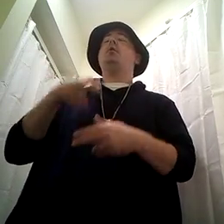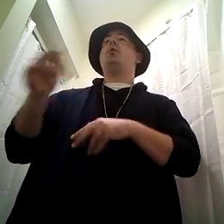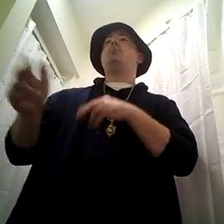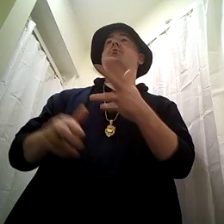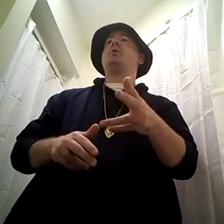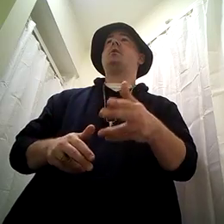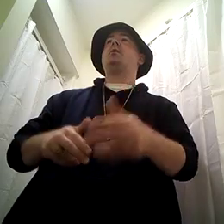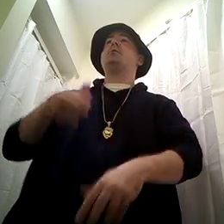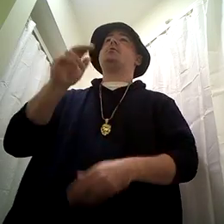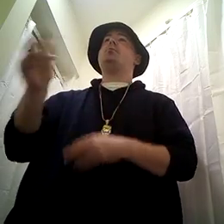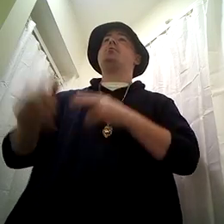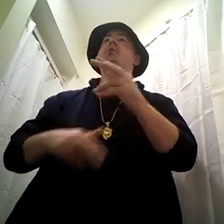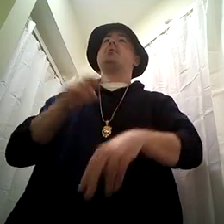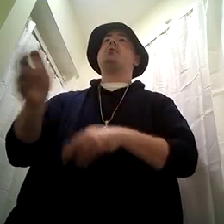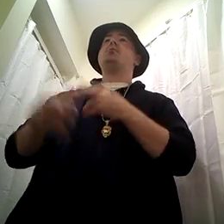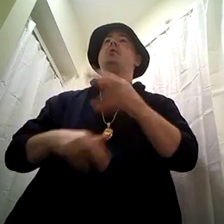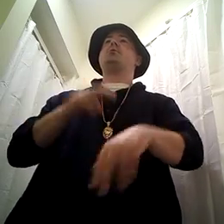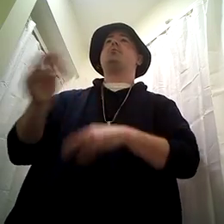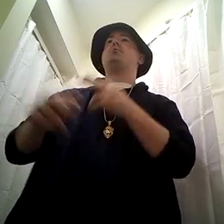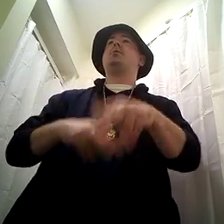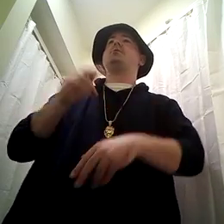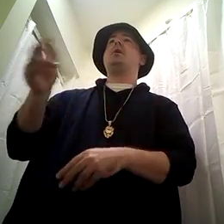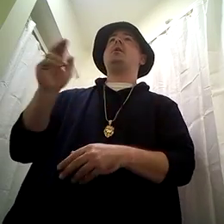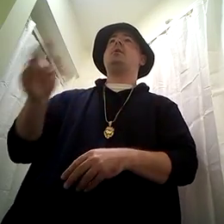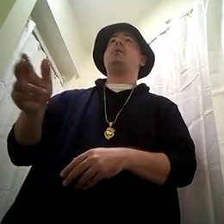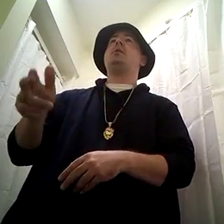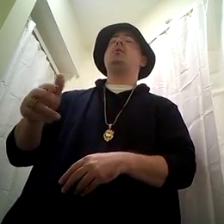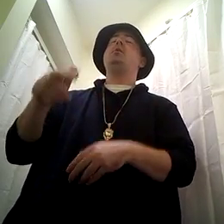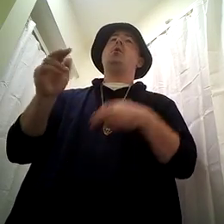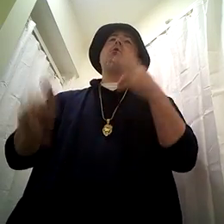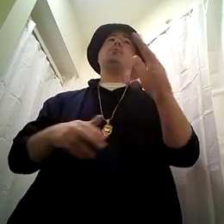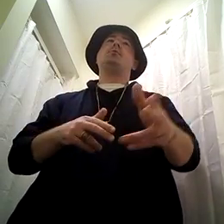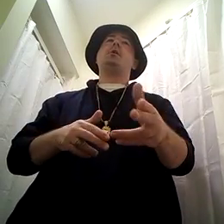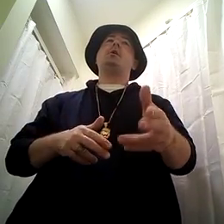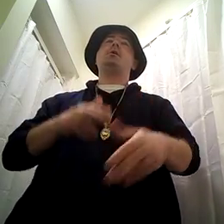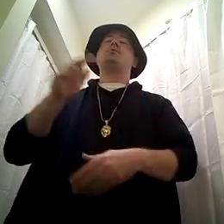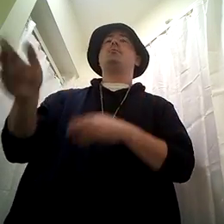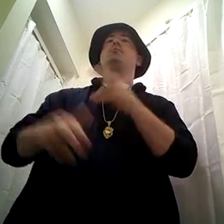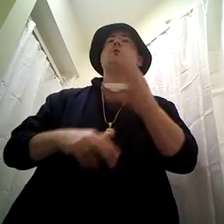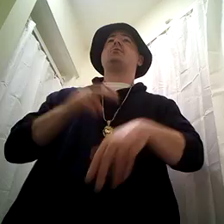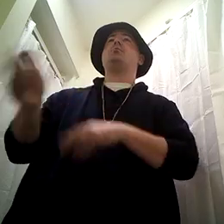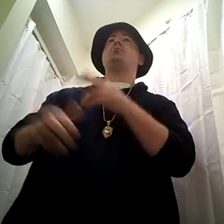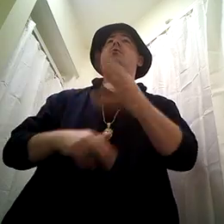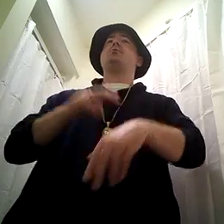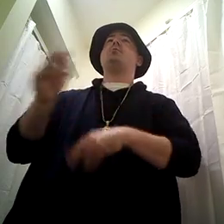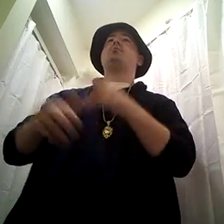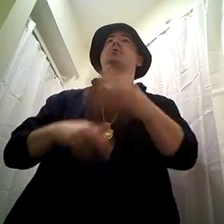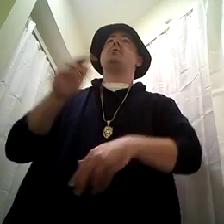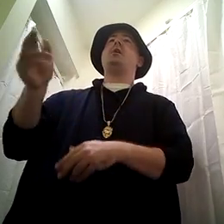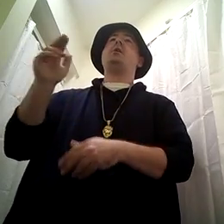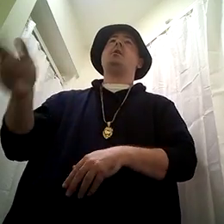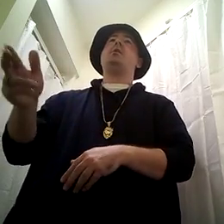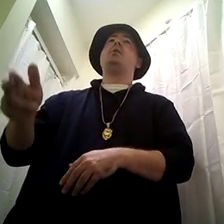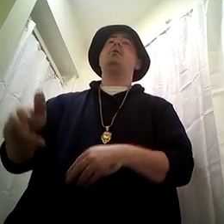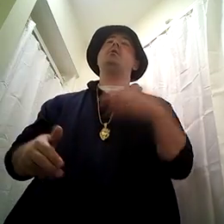Hot Madras, Hot Madras, Hot Madras, Hot Madras, la la. Hot Madras, Hot Madras, Hot Madras, Hot Madras, la la.